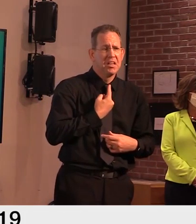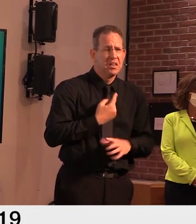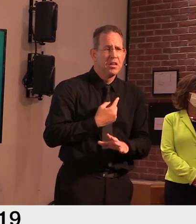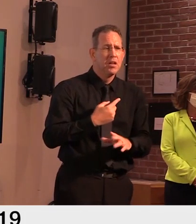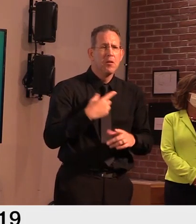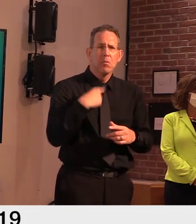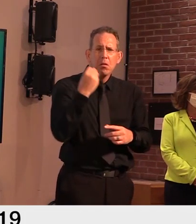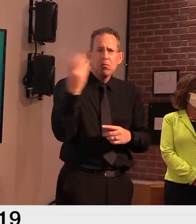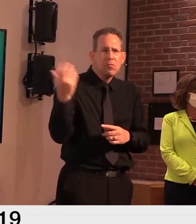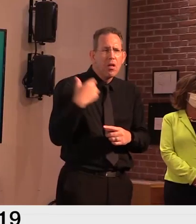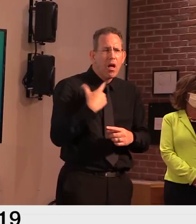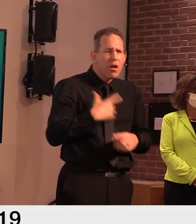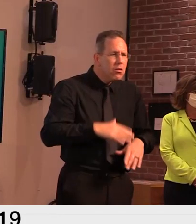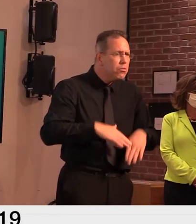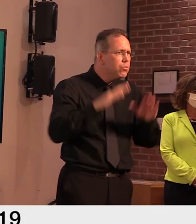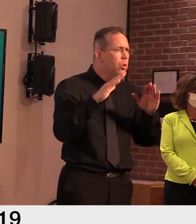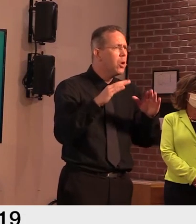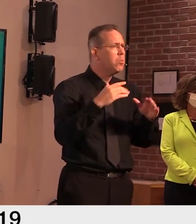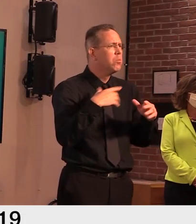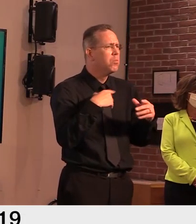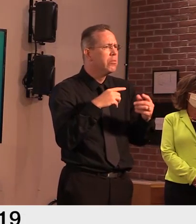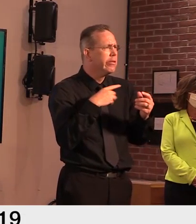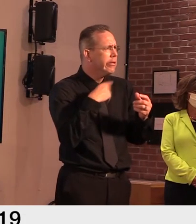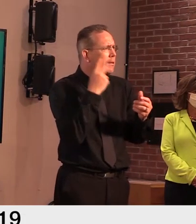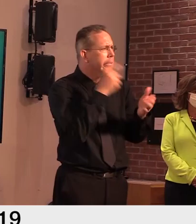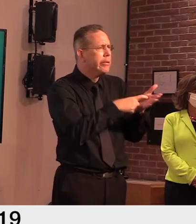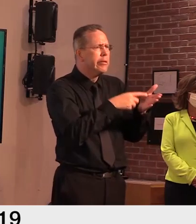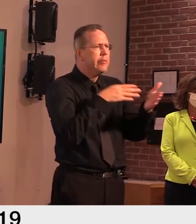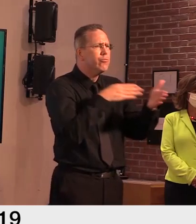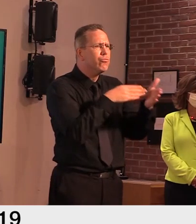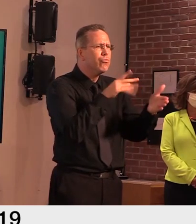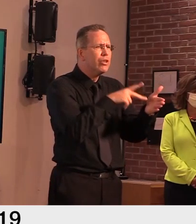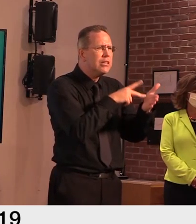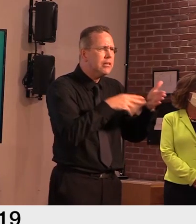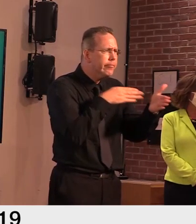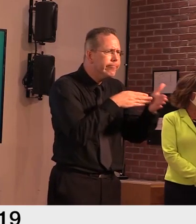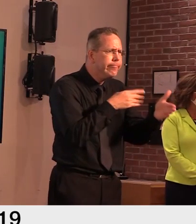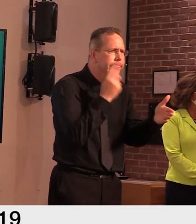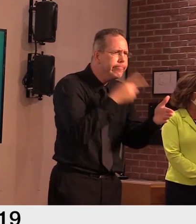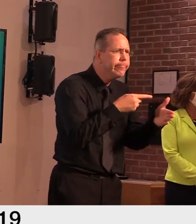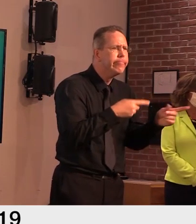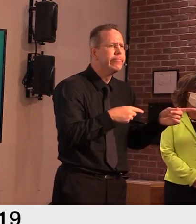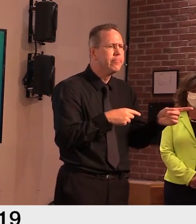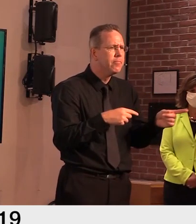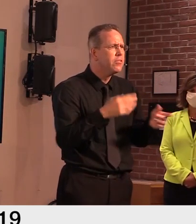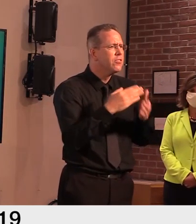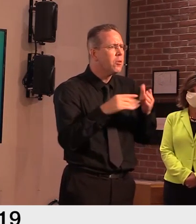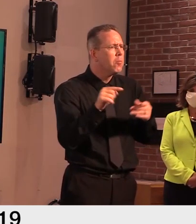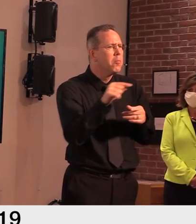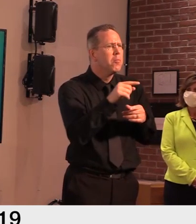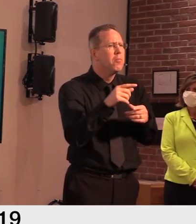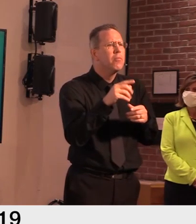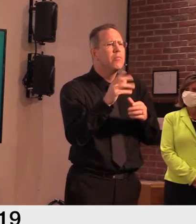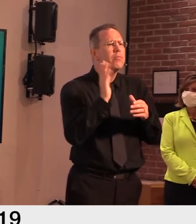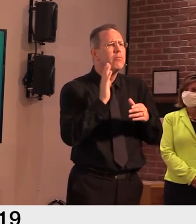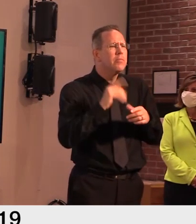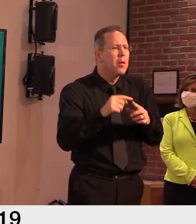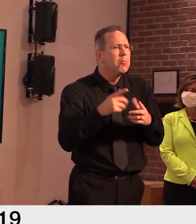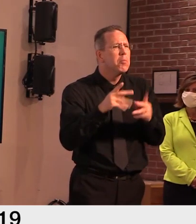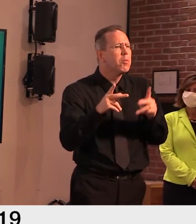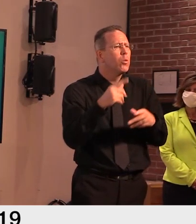if you're taking offense to it, then maybe there's a reason. Well, I'm not personally taking offense to it. I